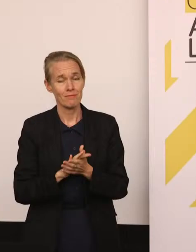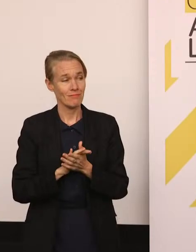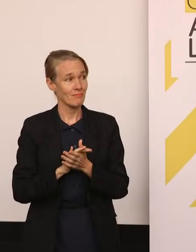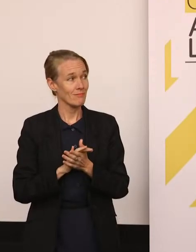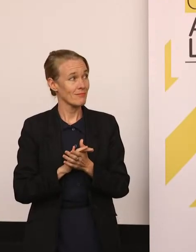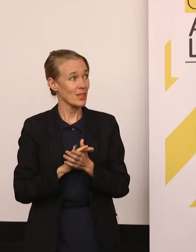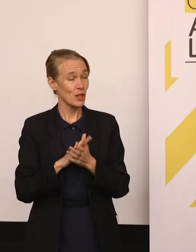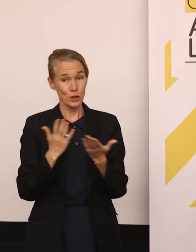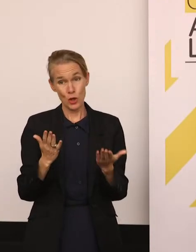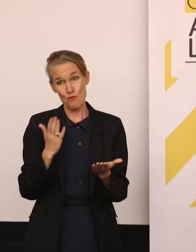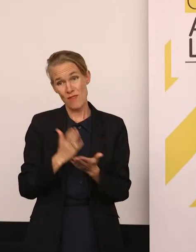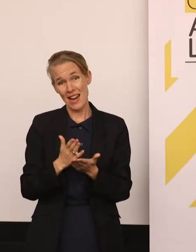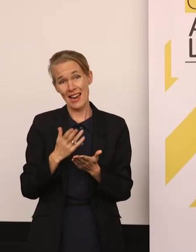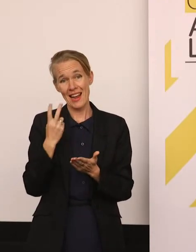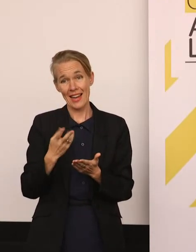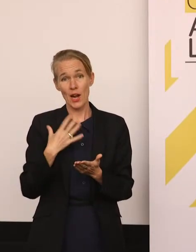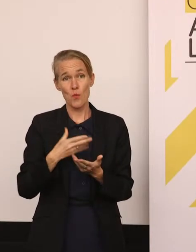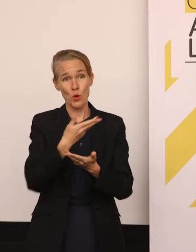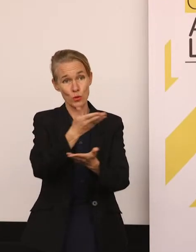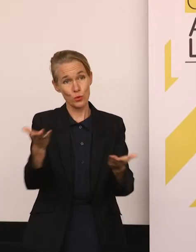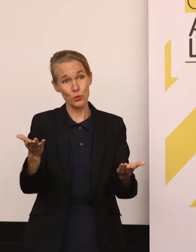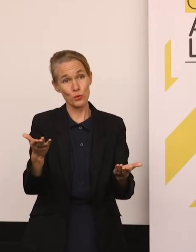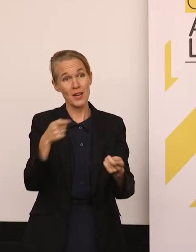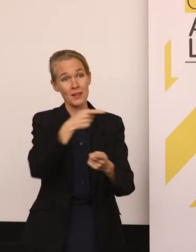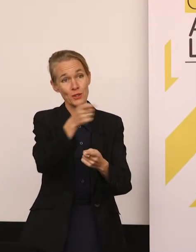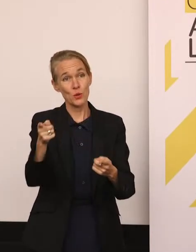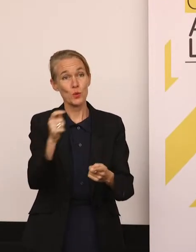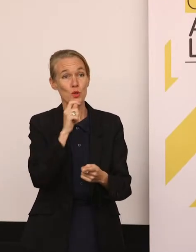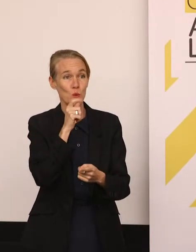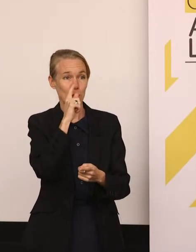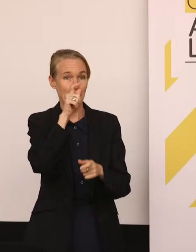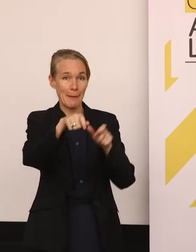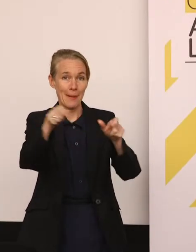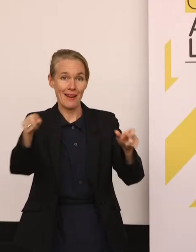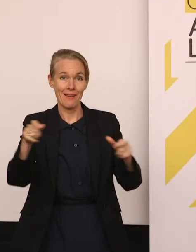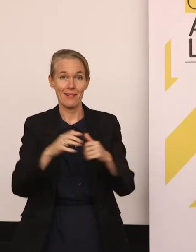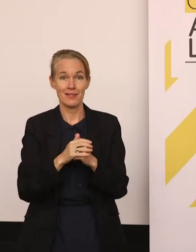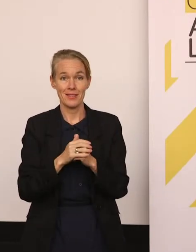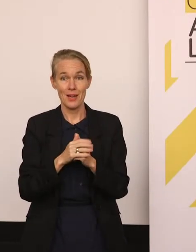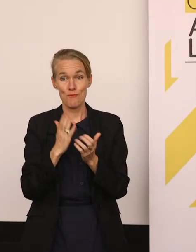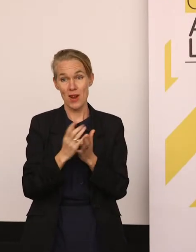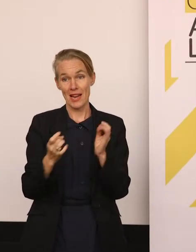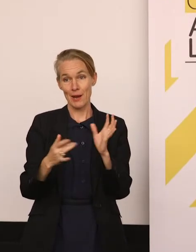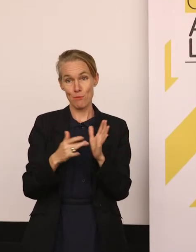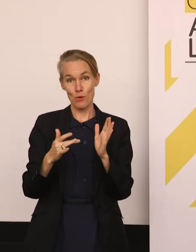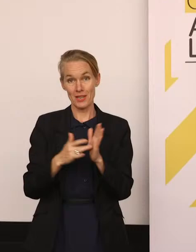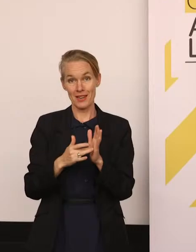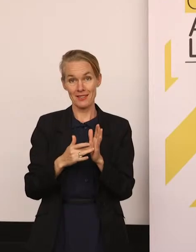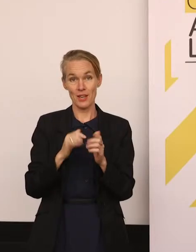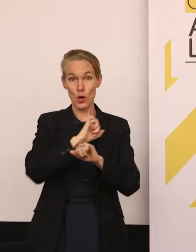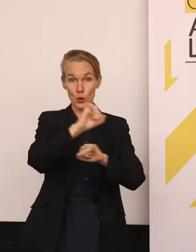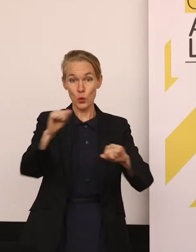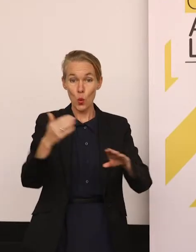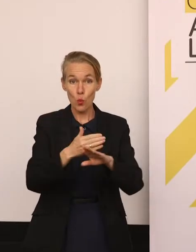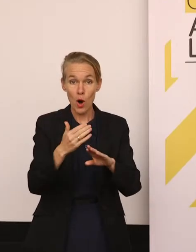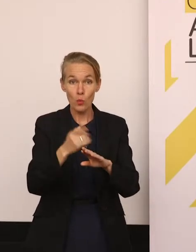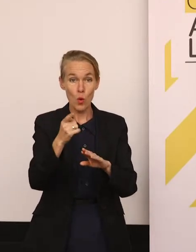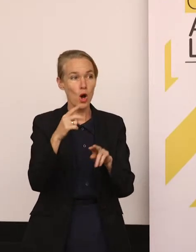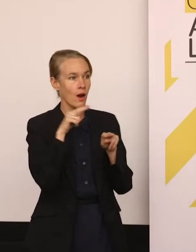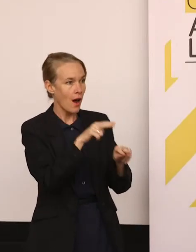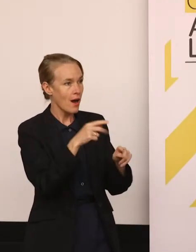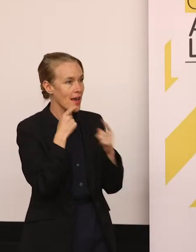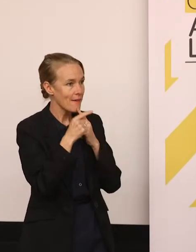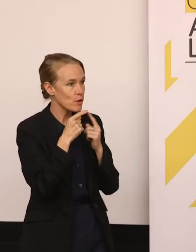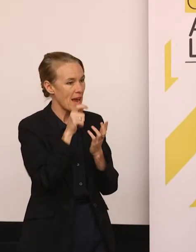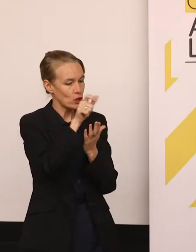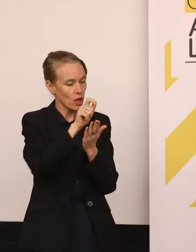wouldn't have worked if you hadn't come along and played your bit, both in passing the message through to New Zealanders very effectively,